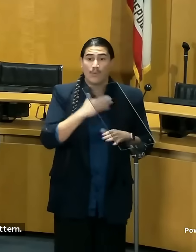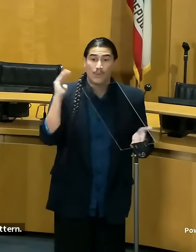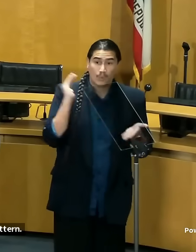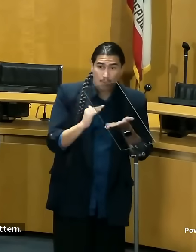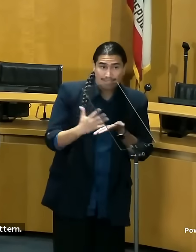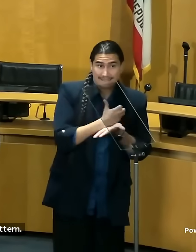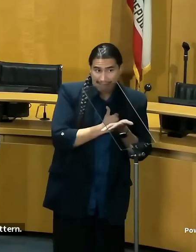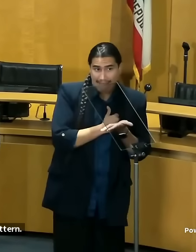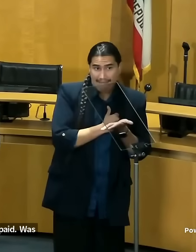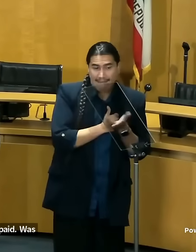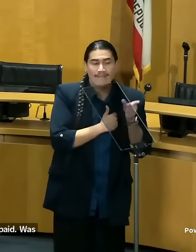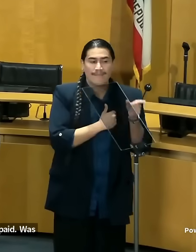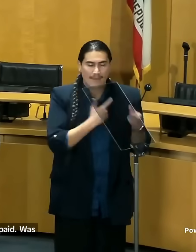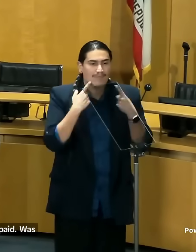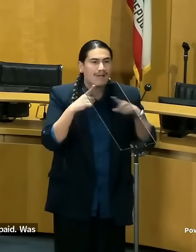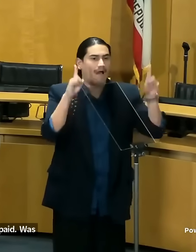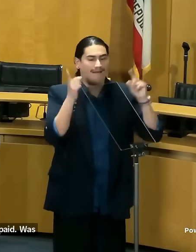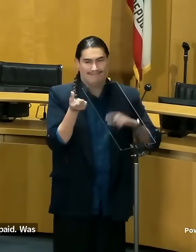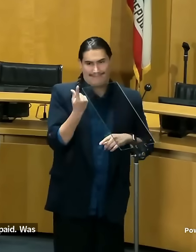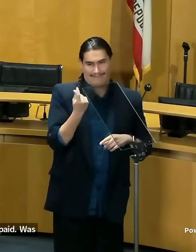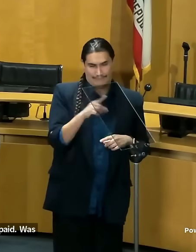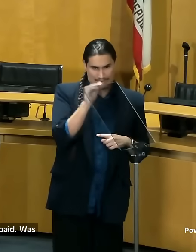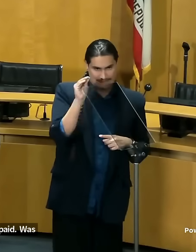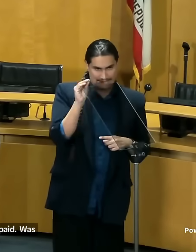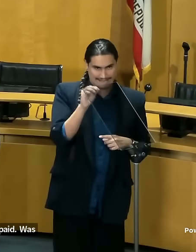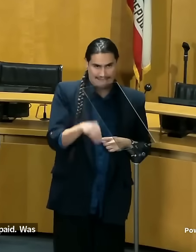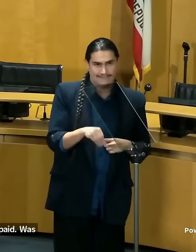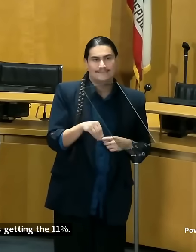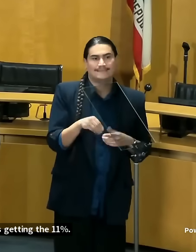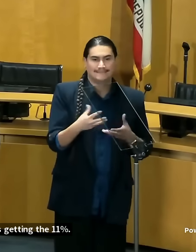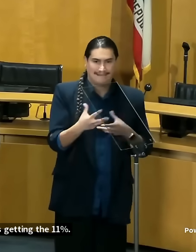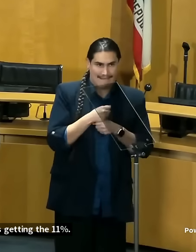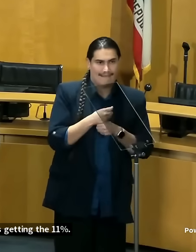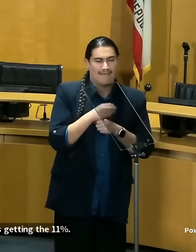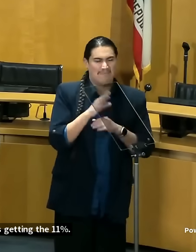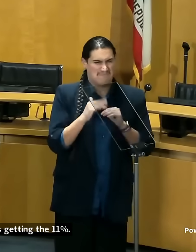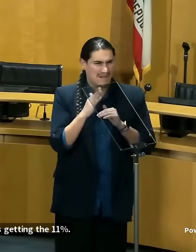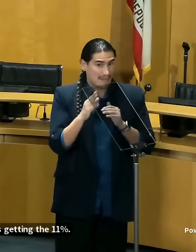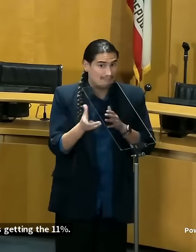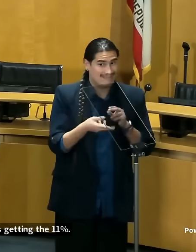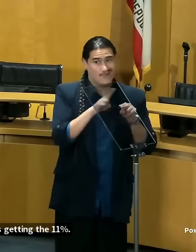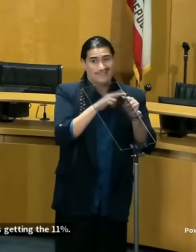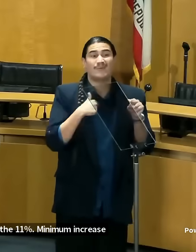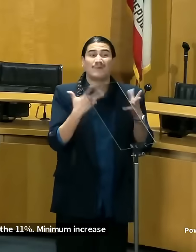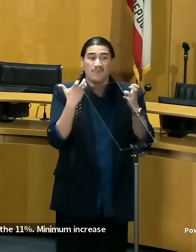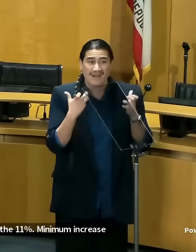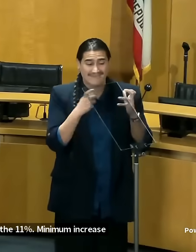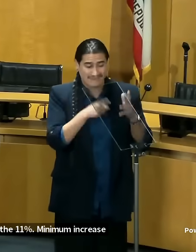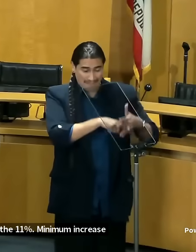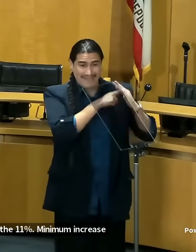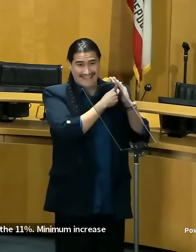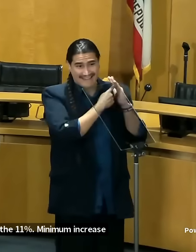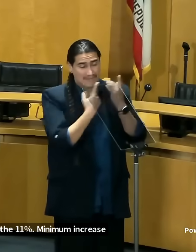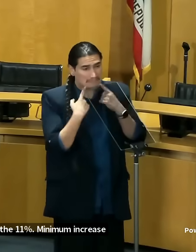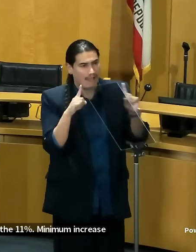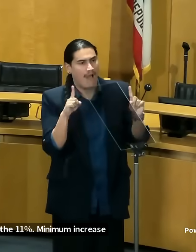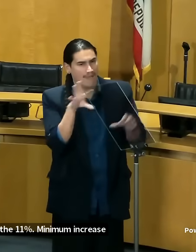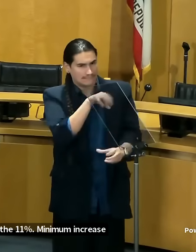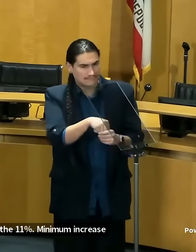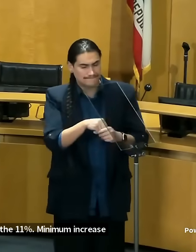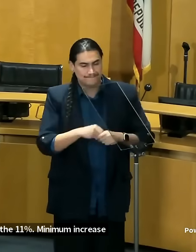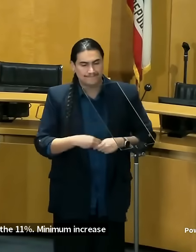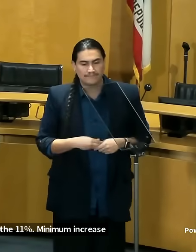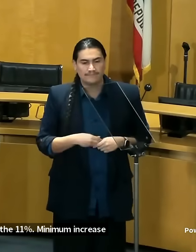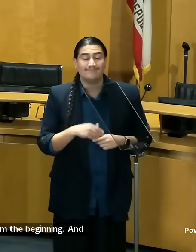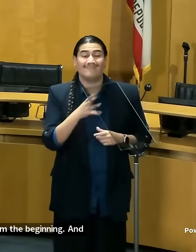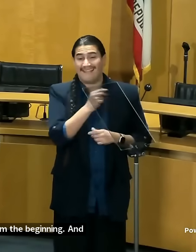was getting the 11% minimum increase that we had wanted from the beginning.